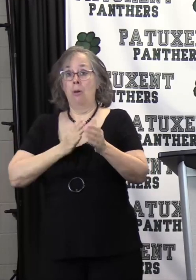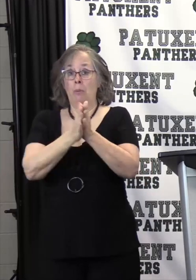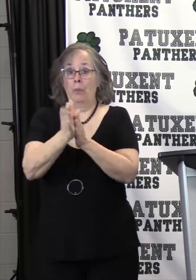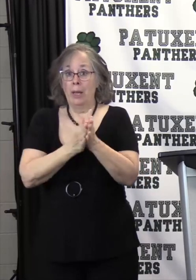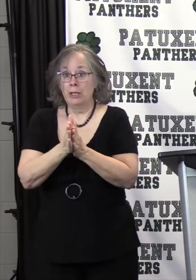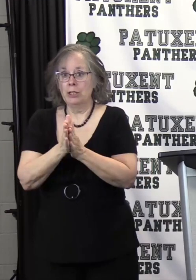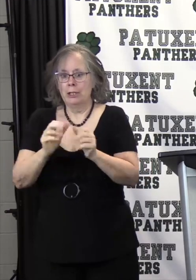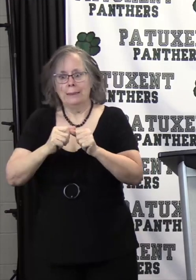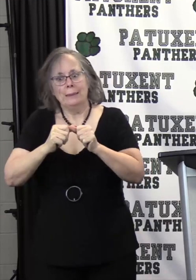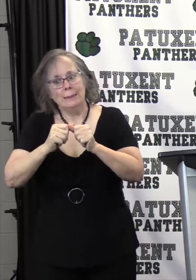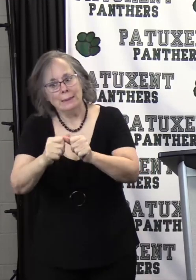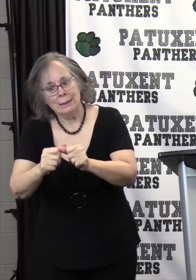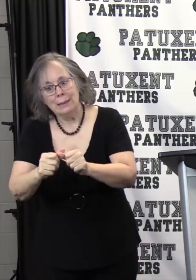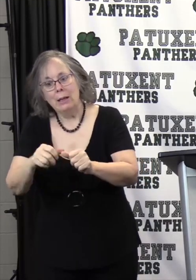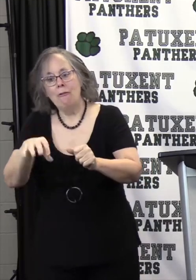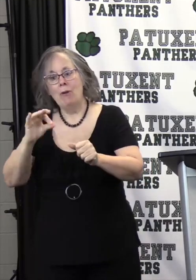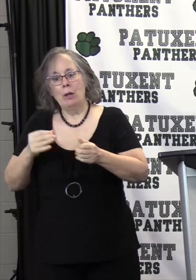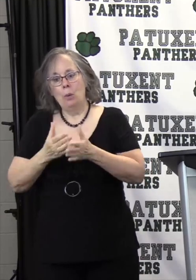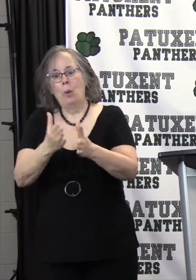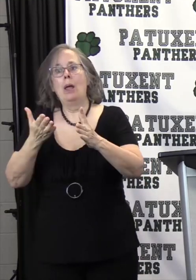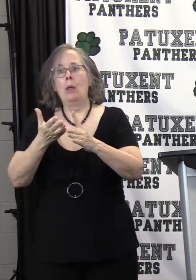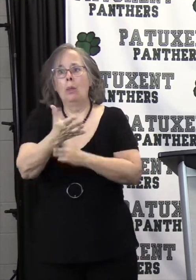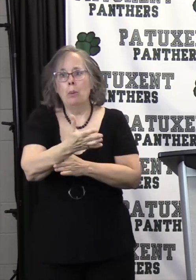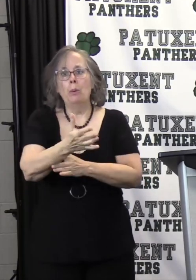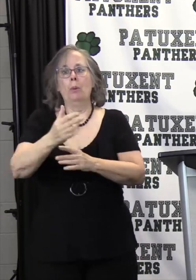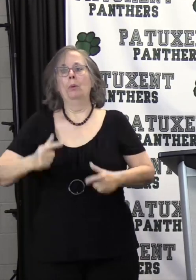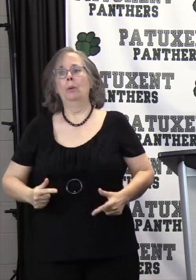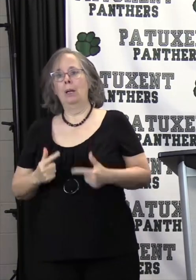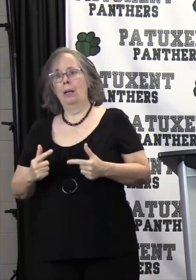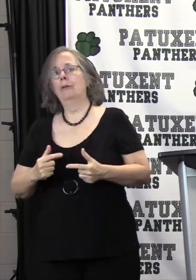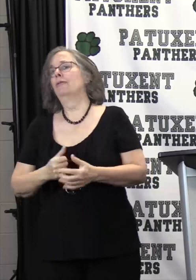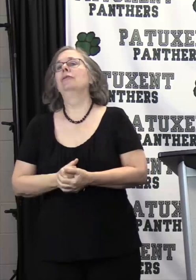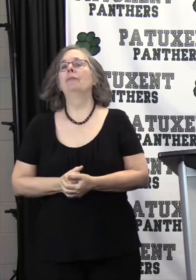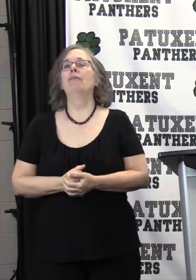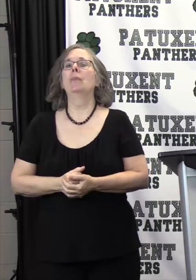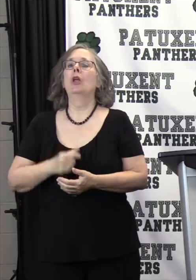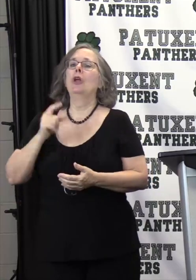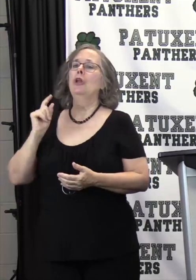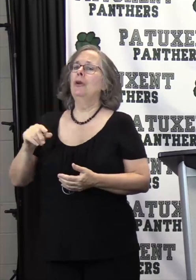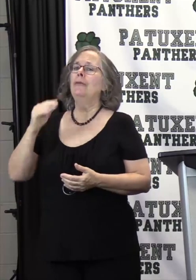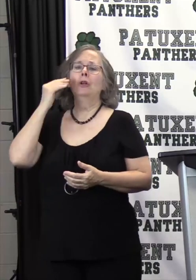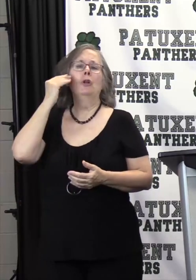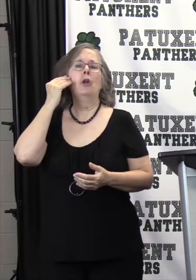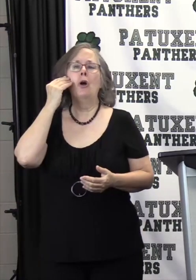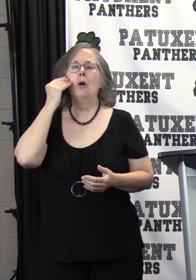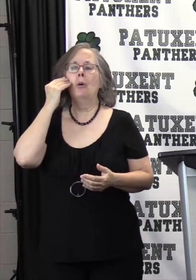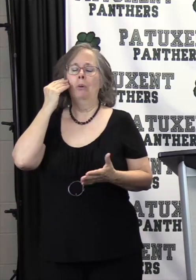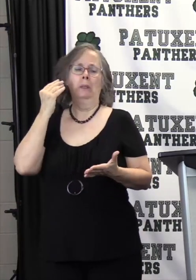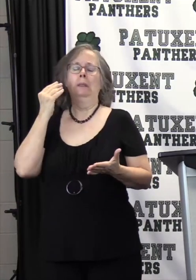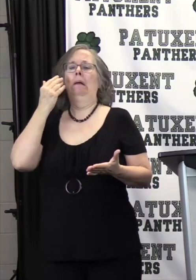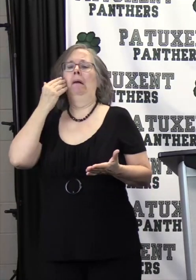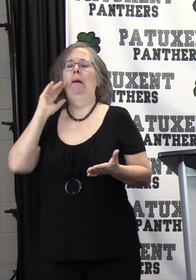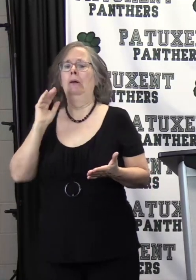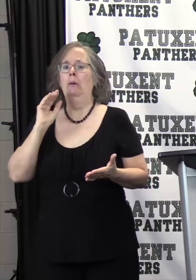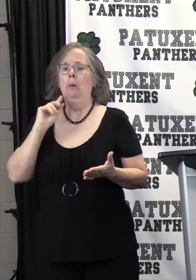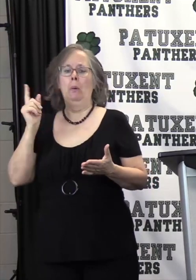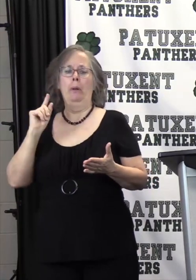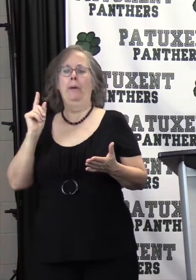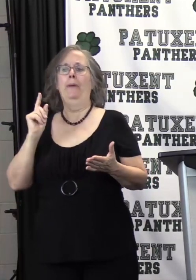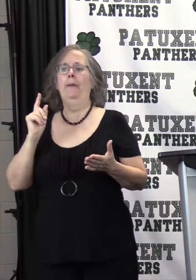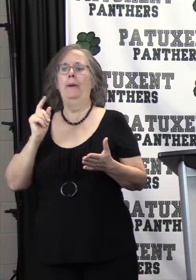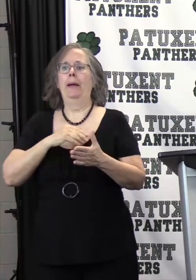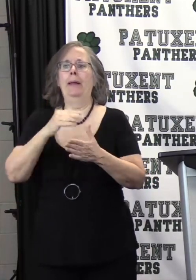Be tenacious and find our way through life. And you don't have to know. Heck, I don't know where I'm going to end up.